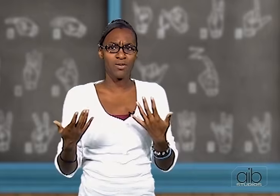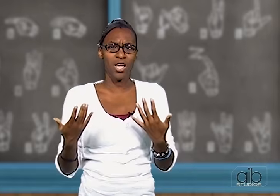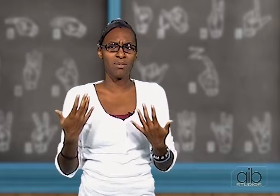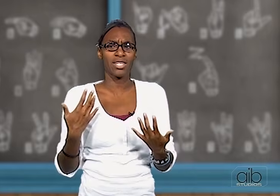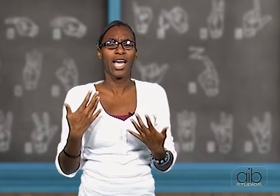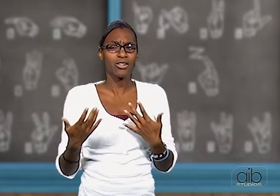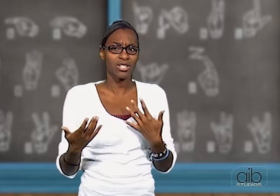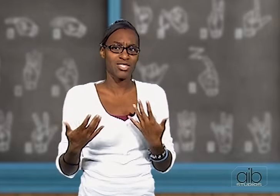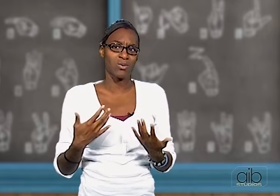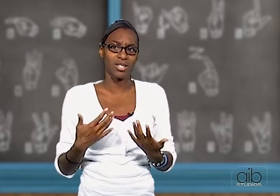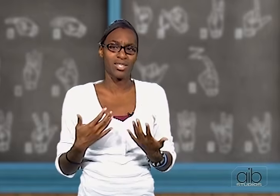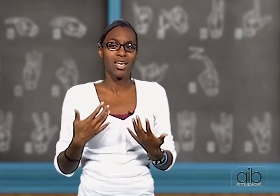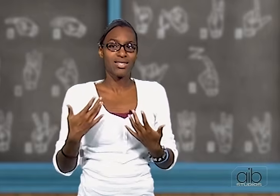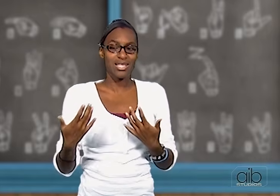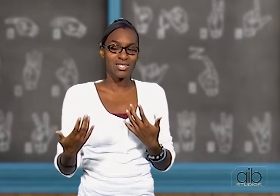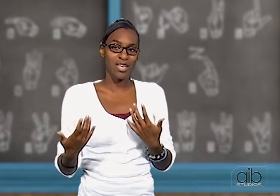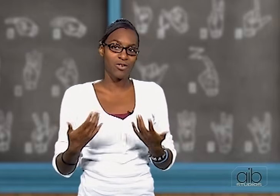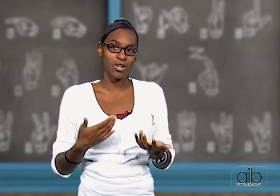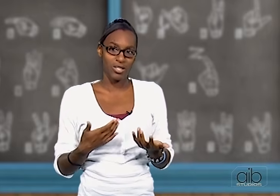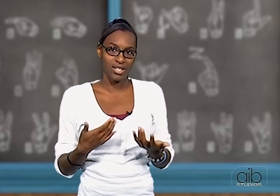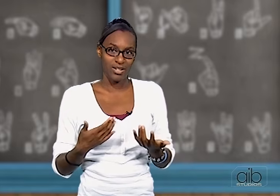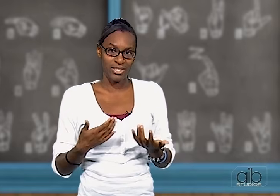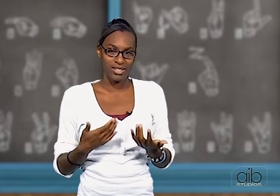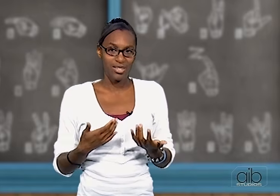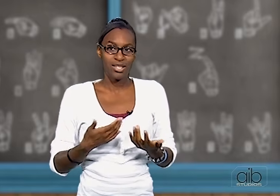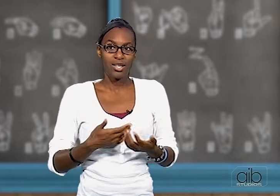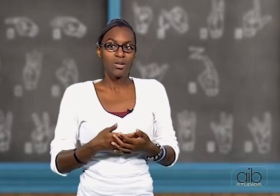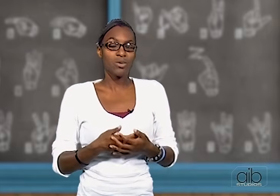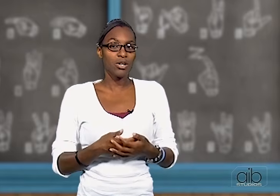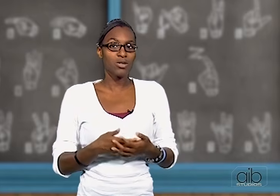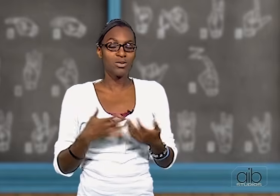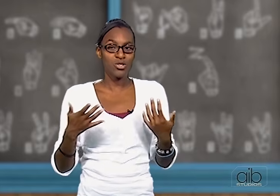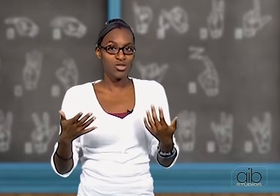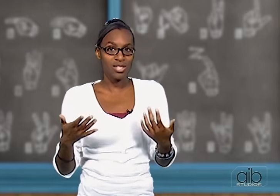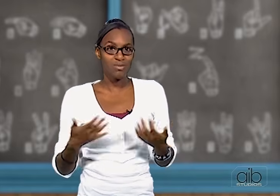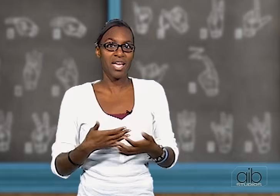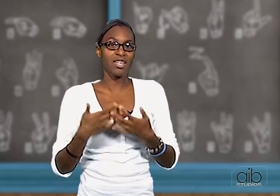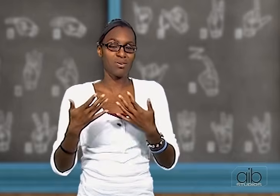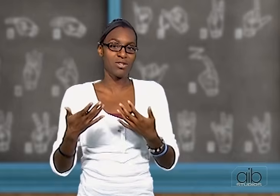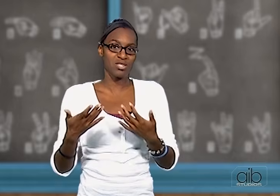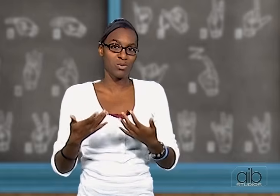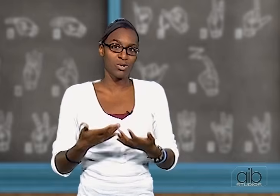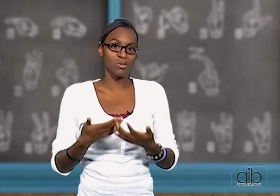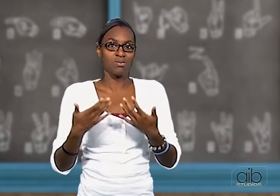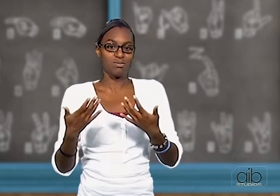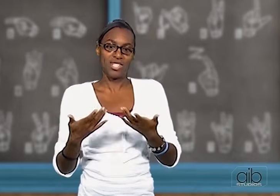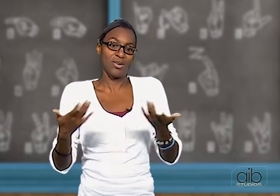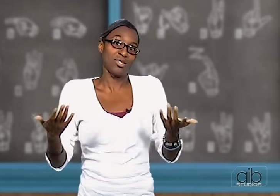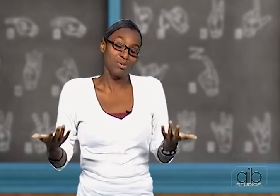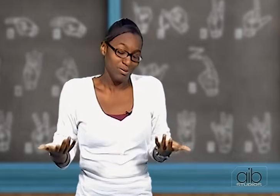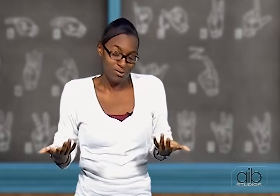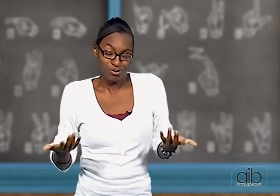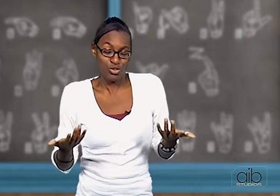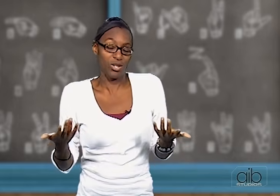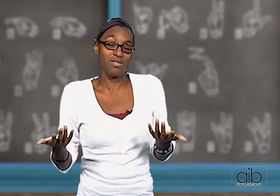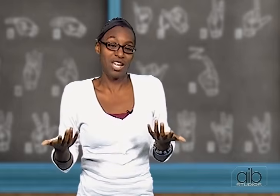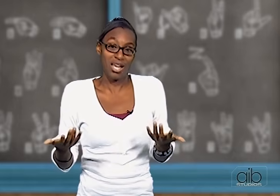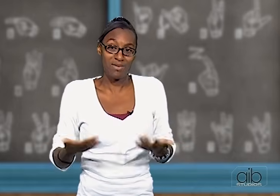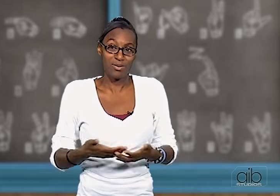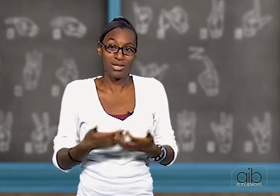I'm encountering someone that's deaf or hard of hearing? Well, usually that person will tell you, majority of the time, they will let you